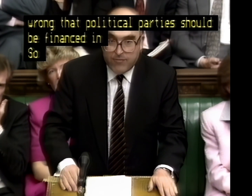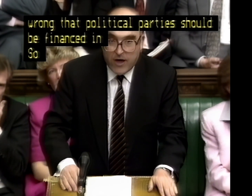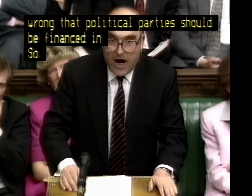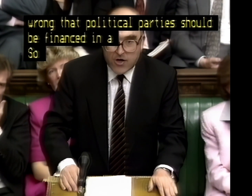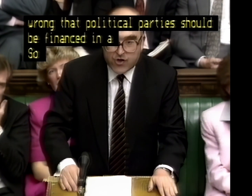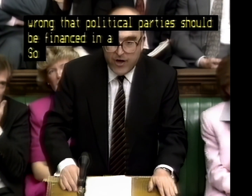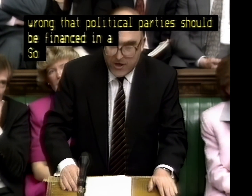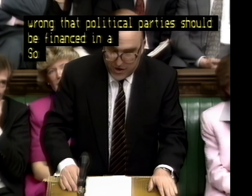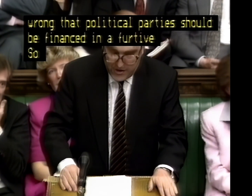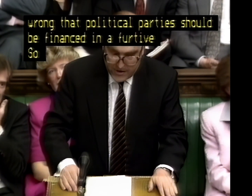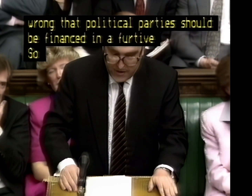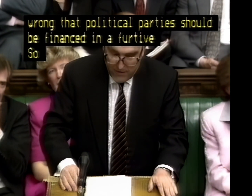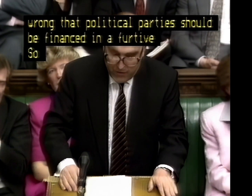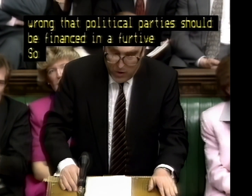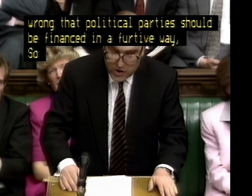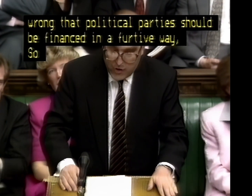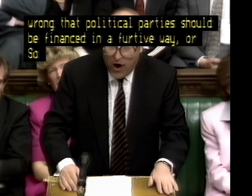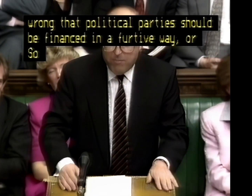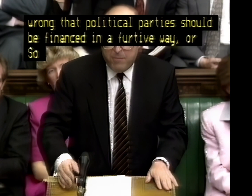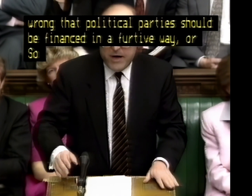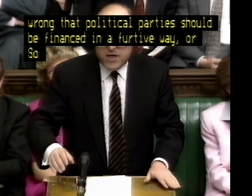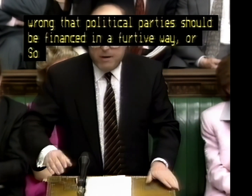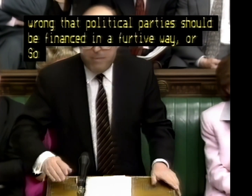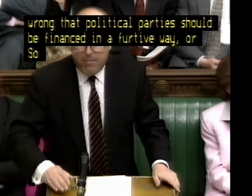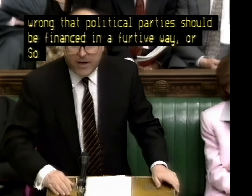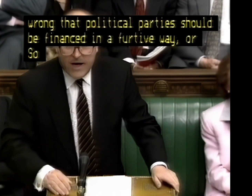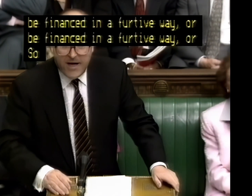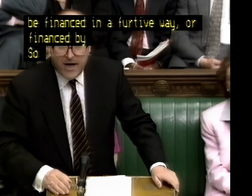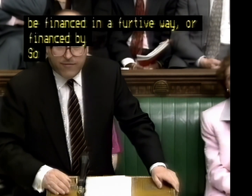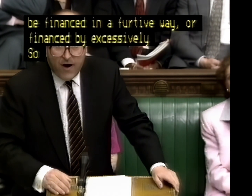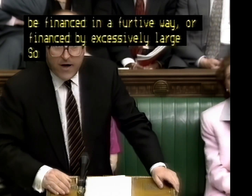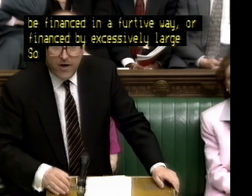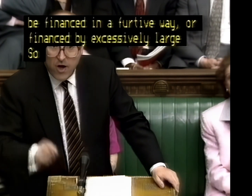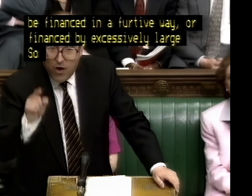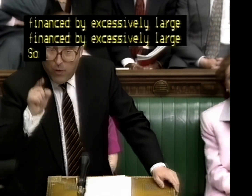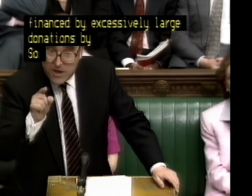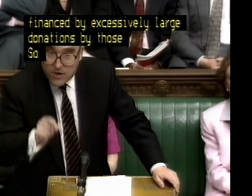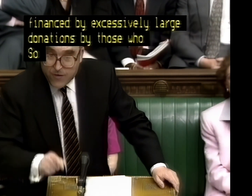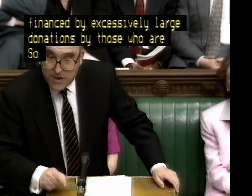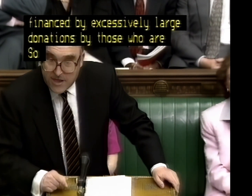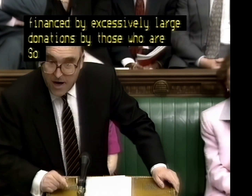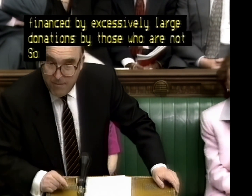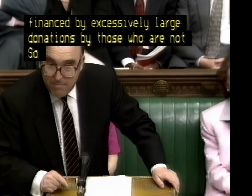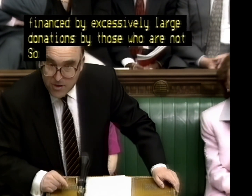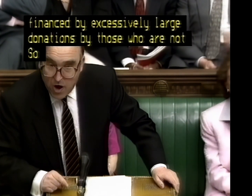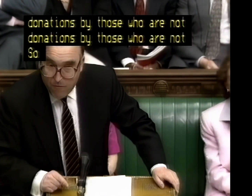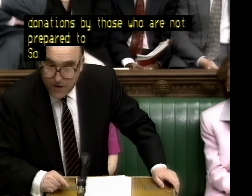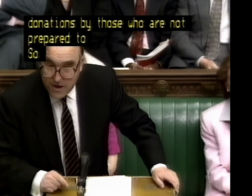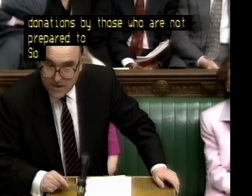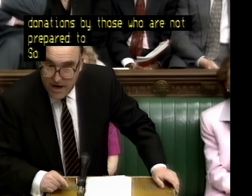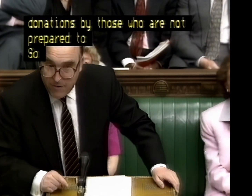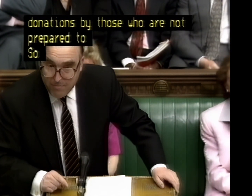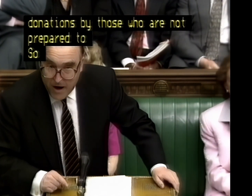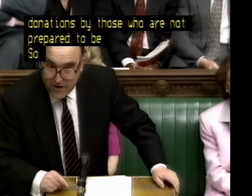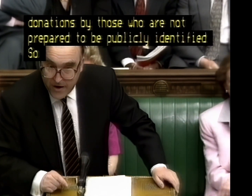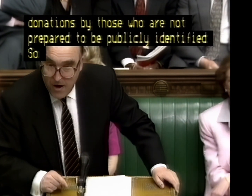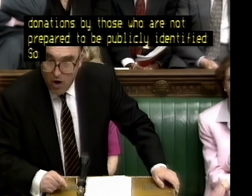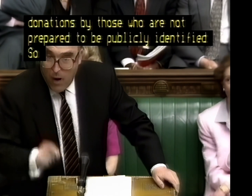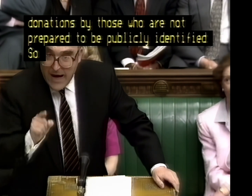large donations from those who are not prepared to be publicly identified. The words of concerned members of the Conservative Party. Why can't